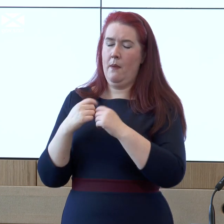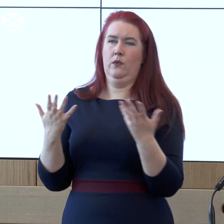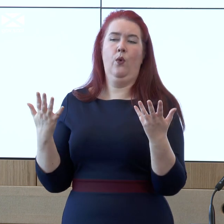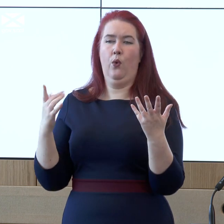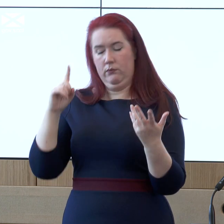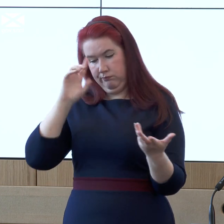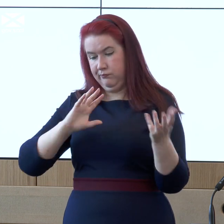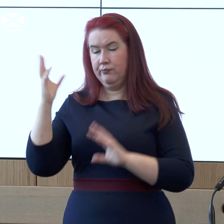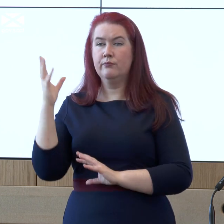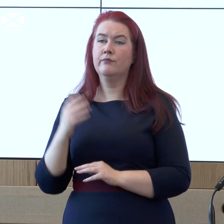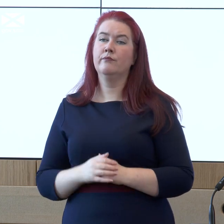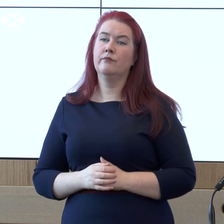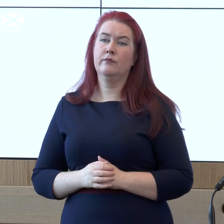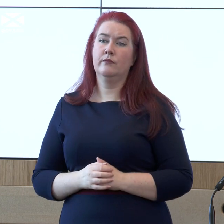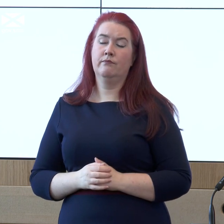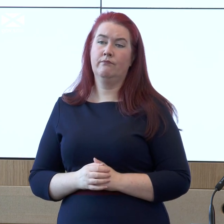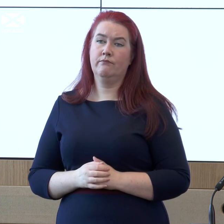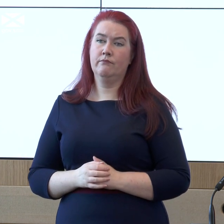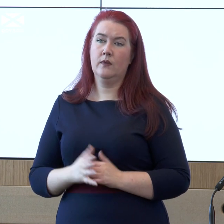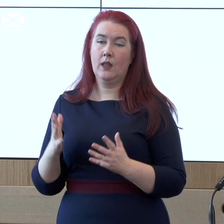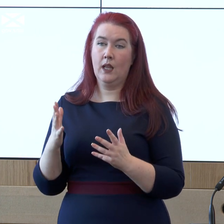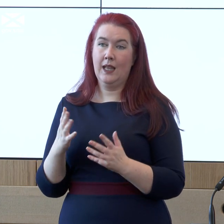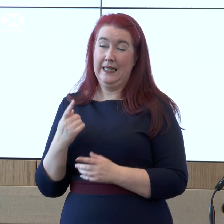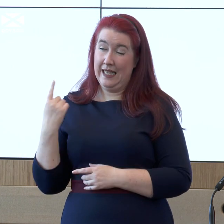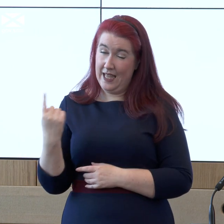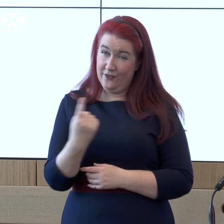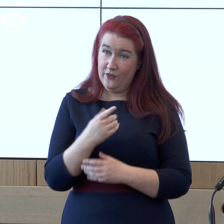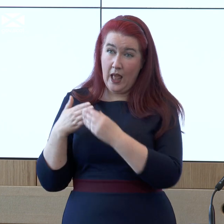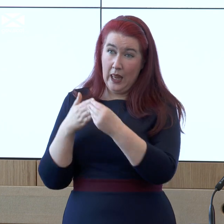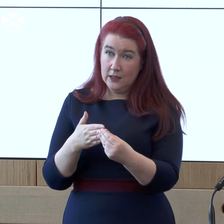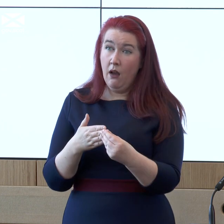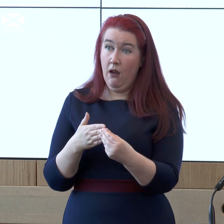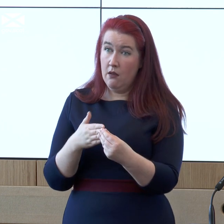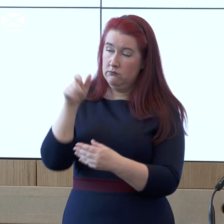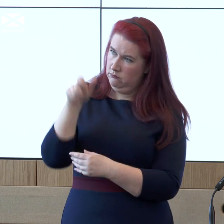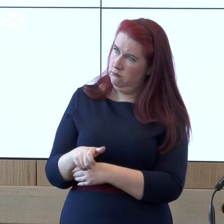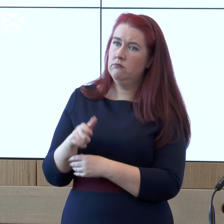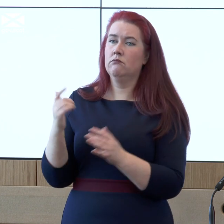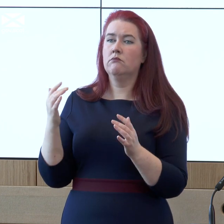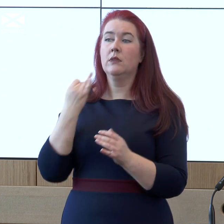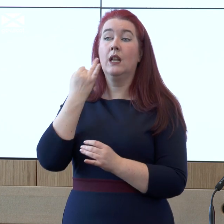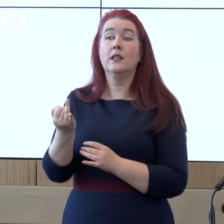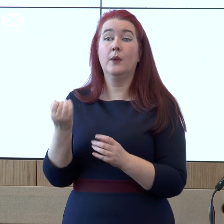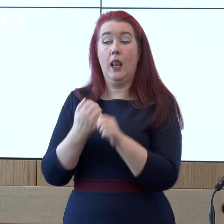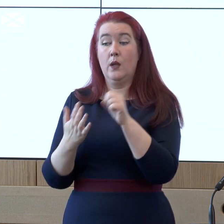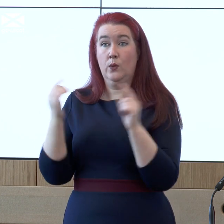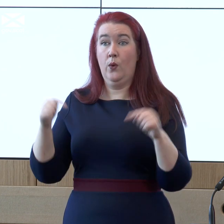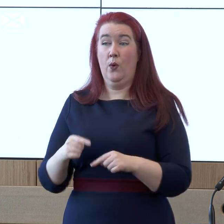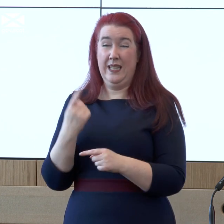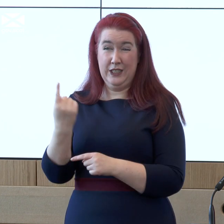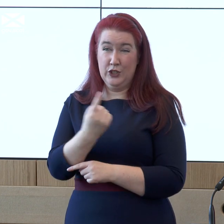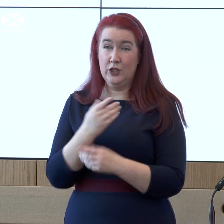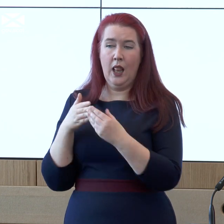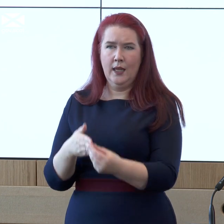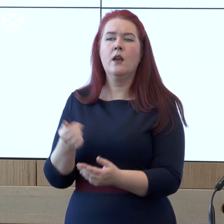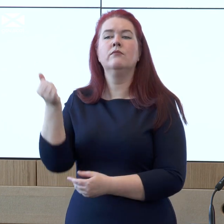unrecognisable. And every single leader, without exception, gathering in Glasgow next week, knows that. No